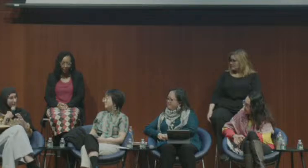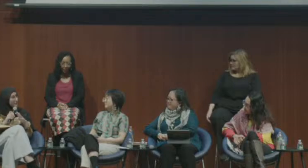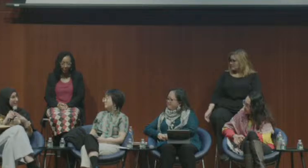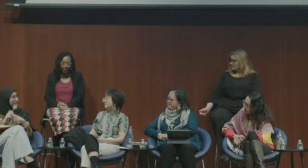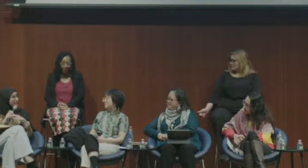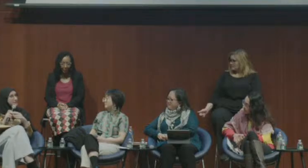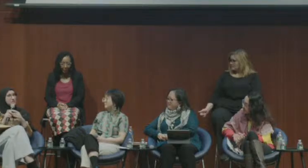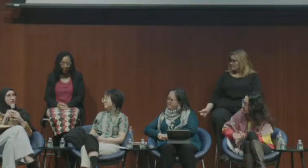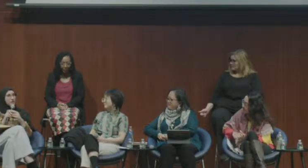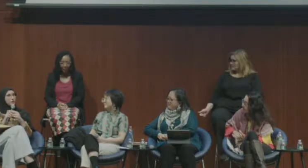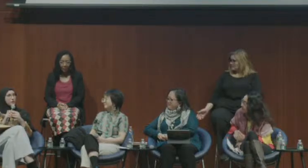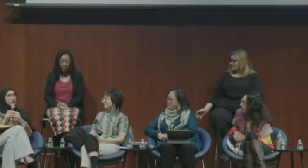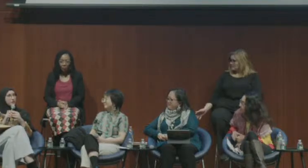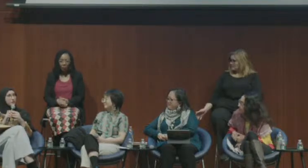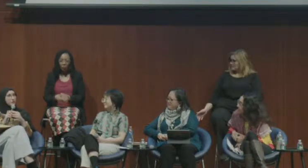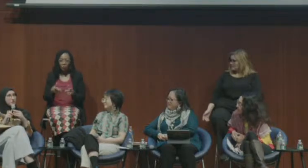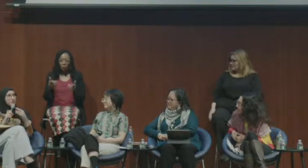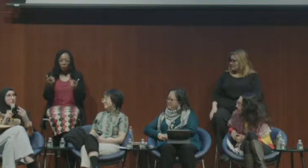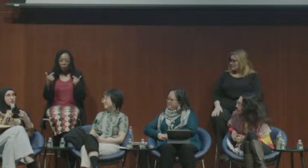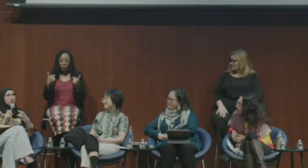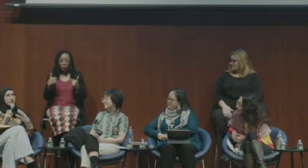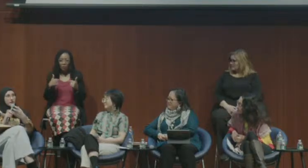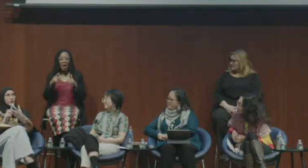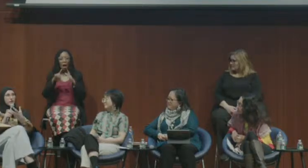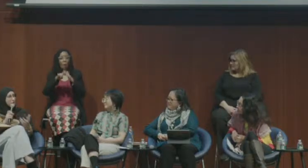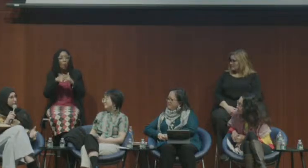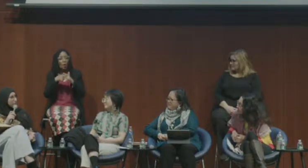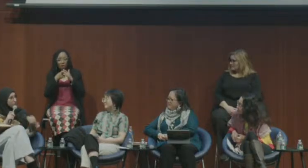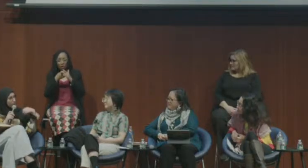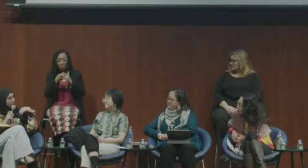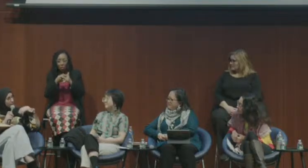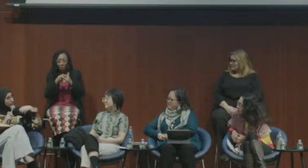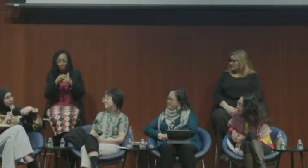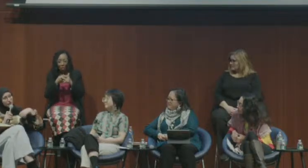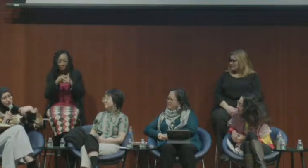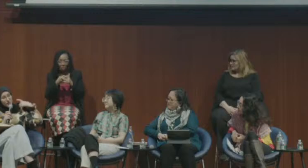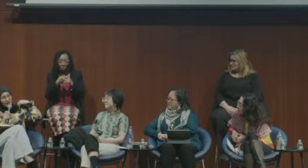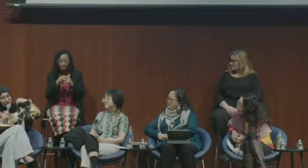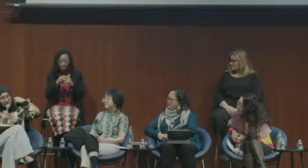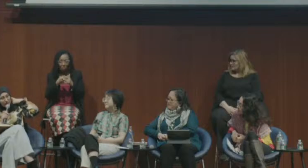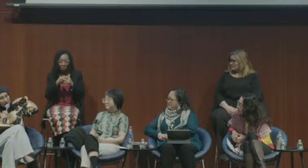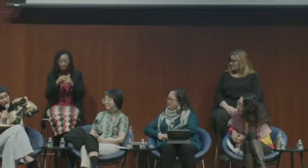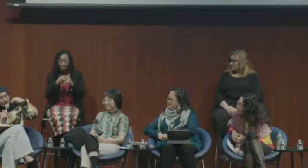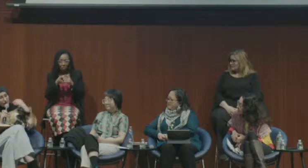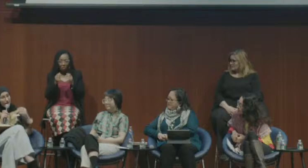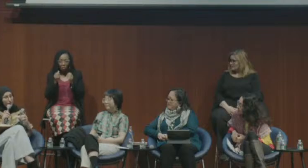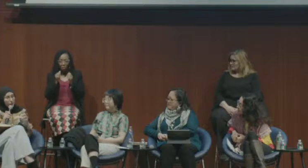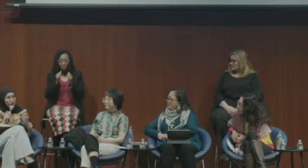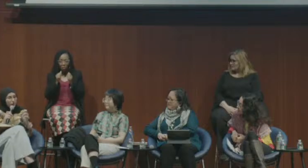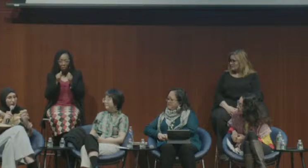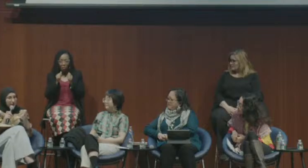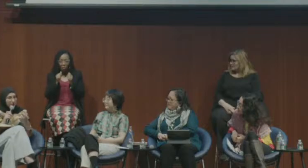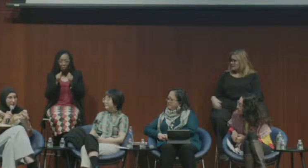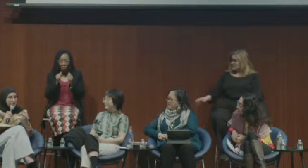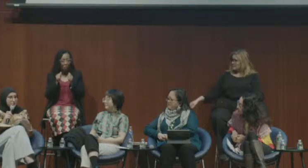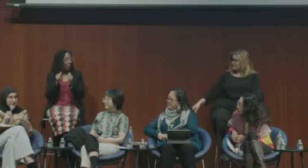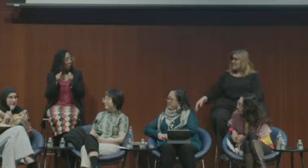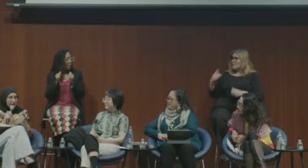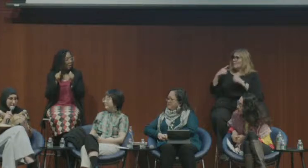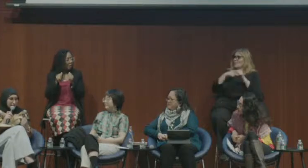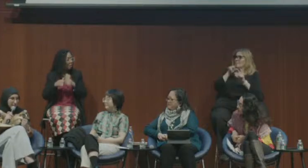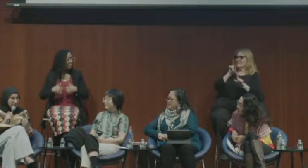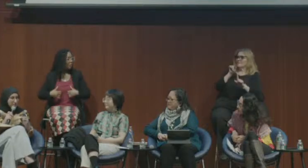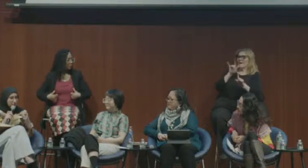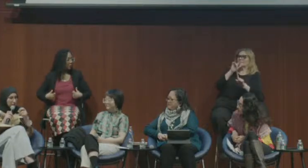For the tactics, I want to start again with the context of the current genocide. I think one of the tactics that